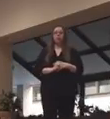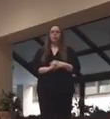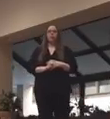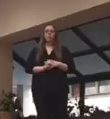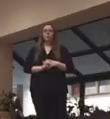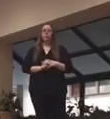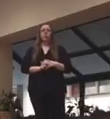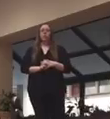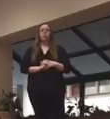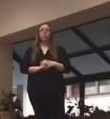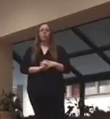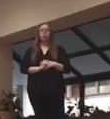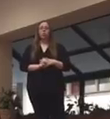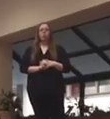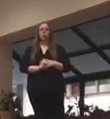goes.